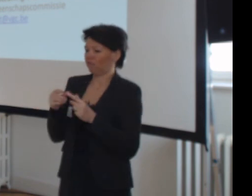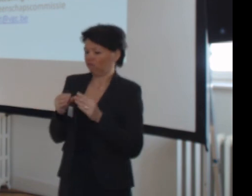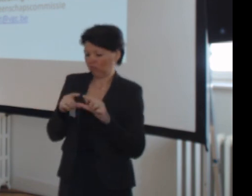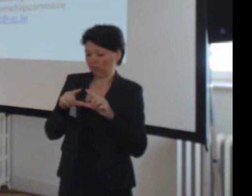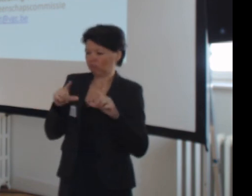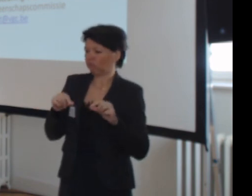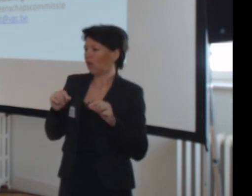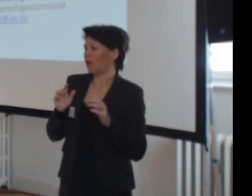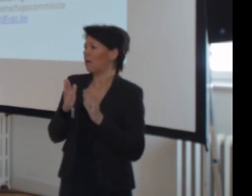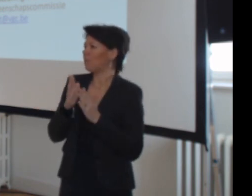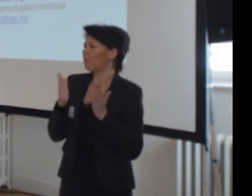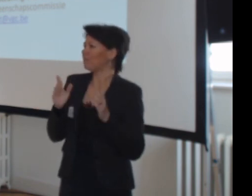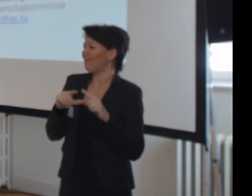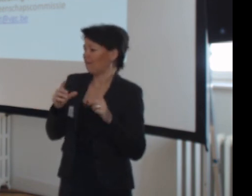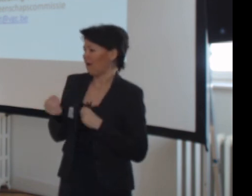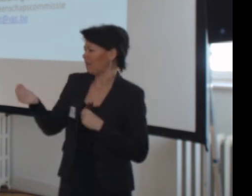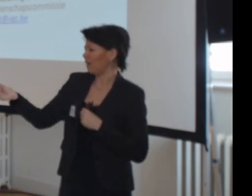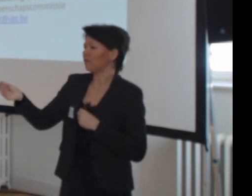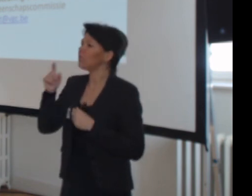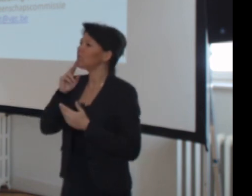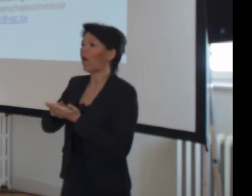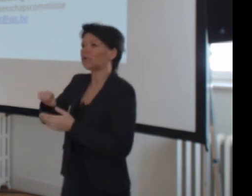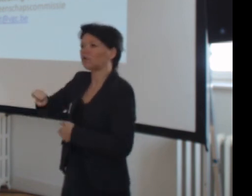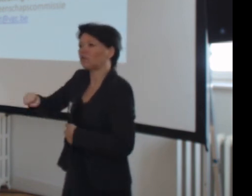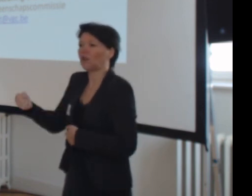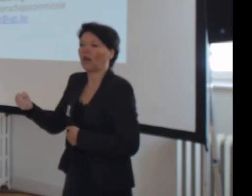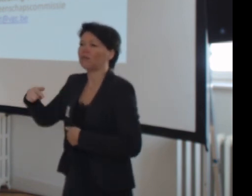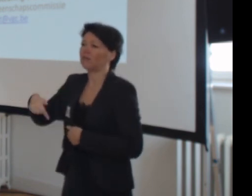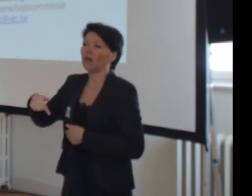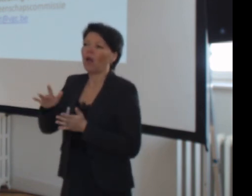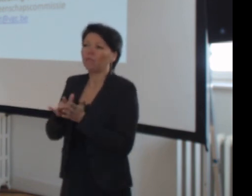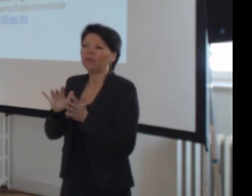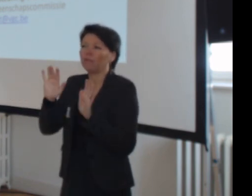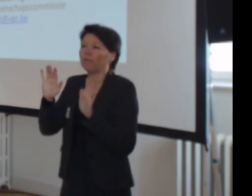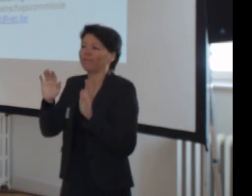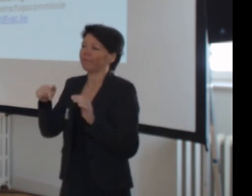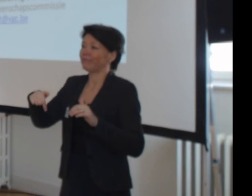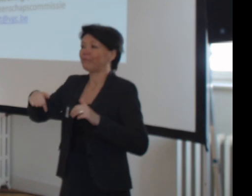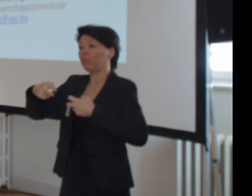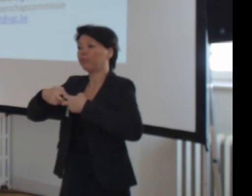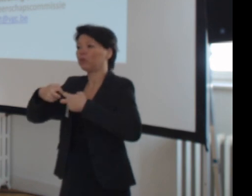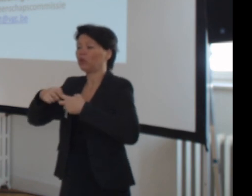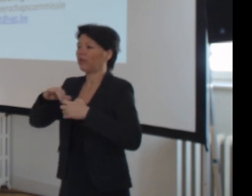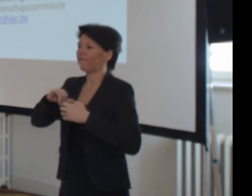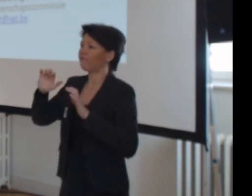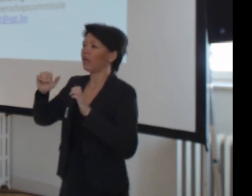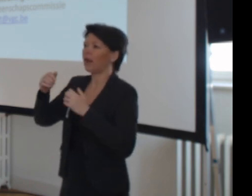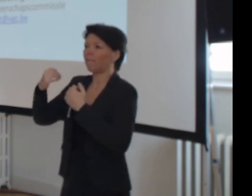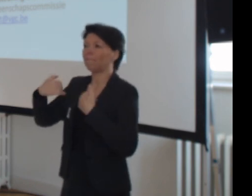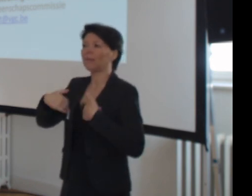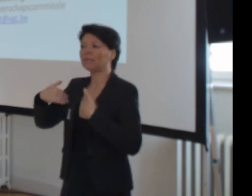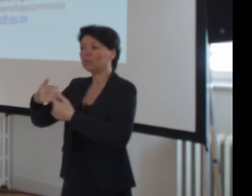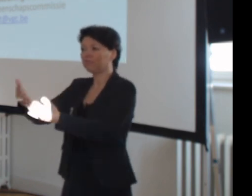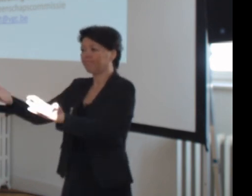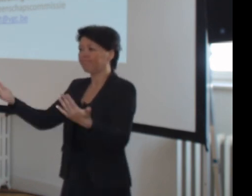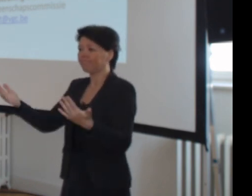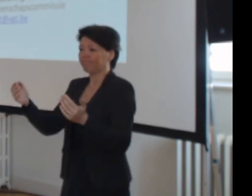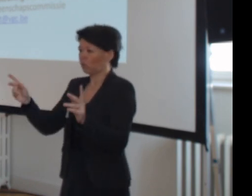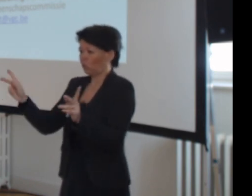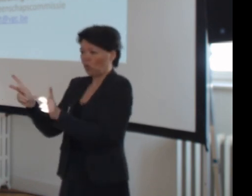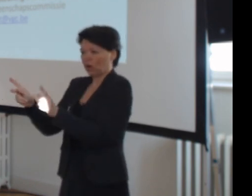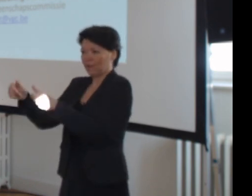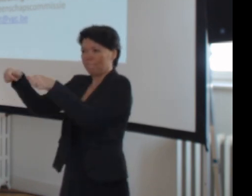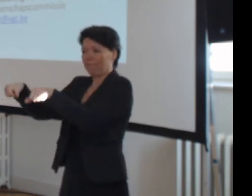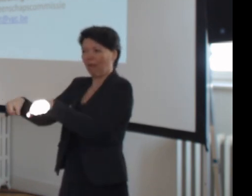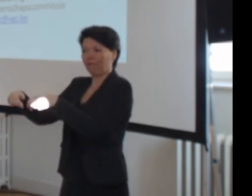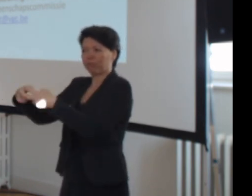card. Actually, we're not so strict because in Brussels there are many people who are here just for a brief